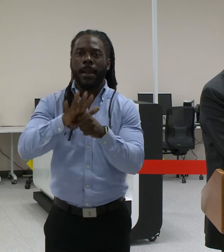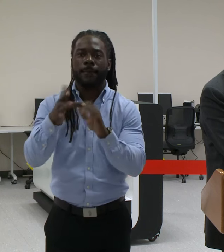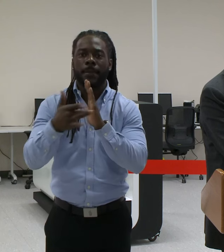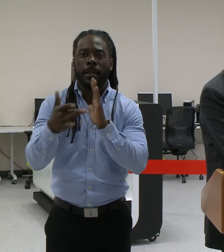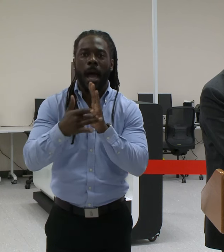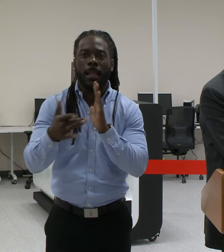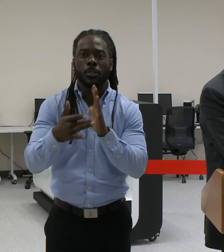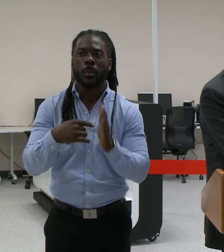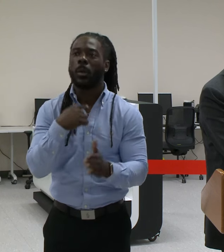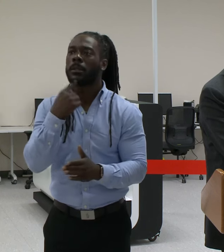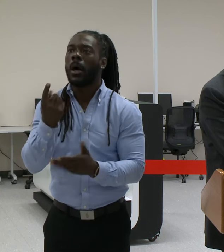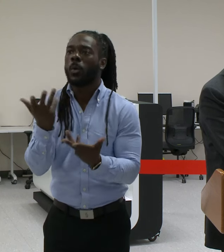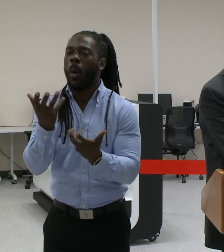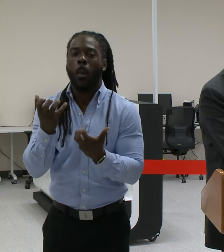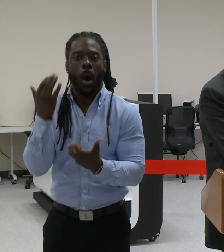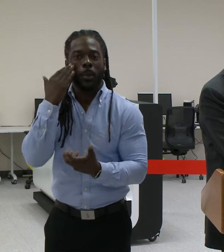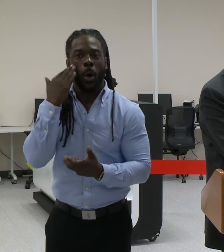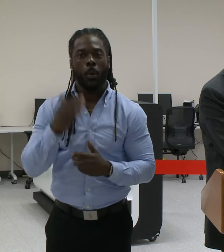want to know.